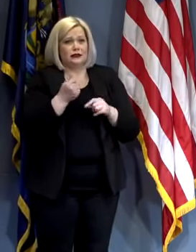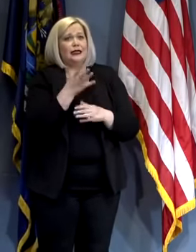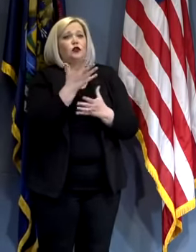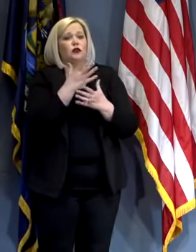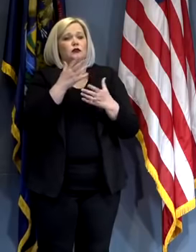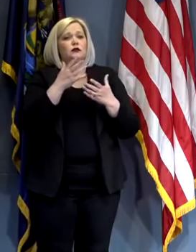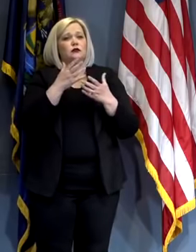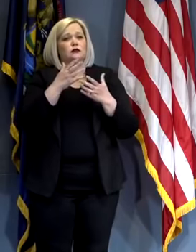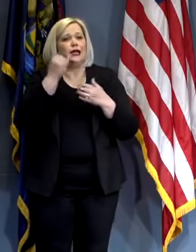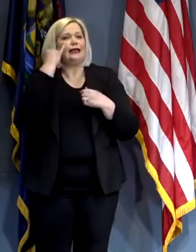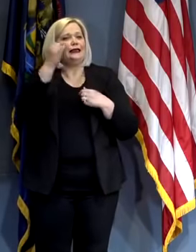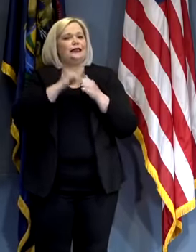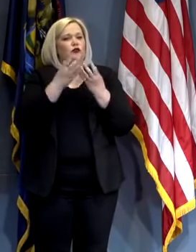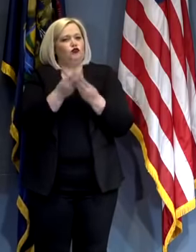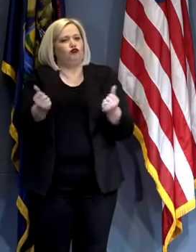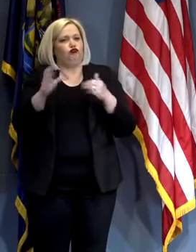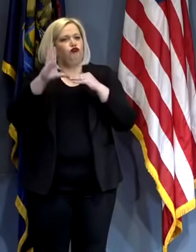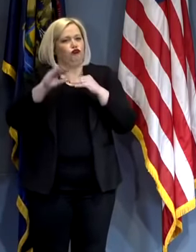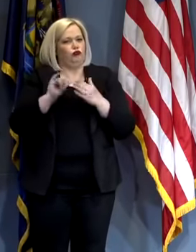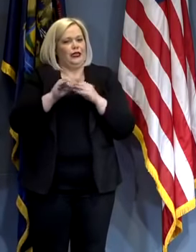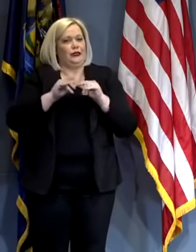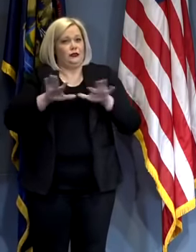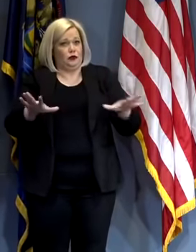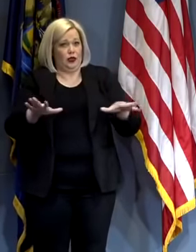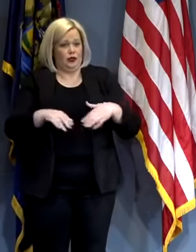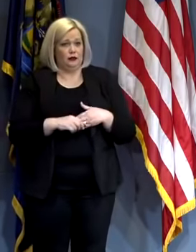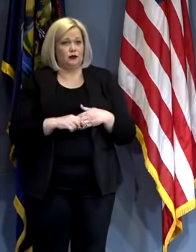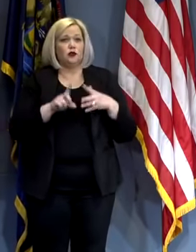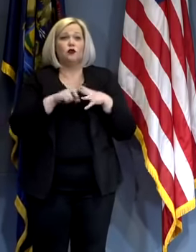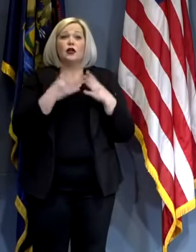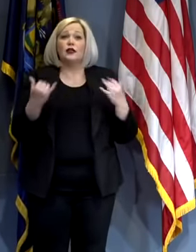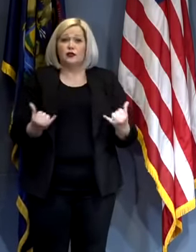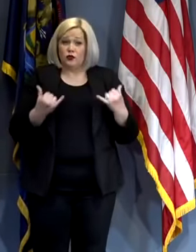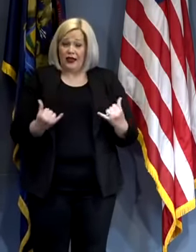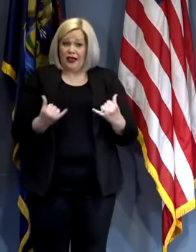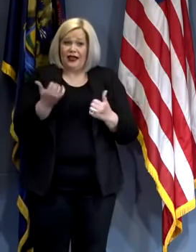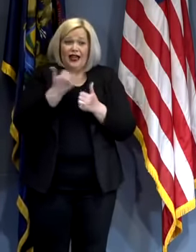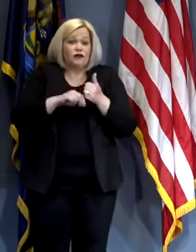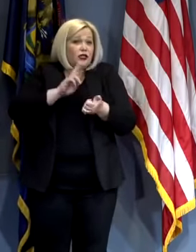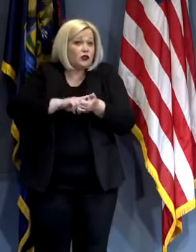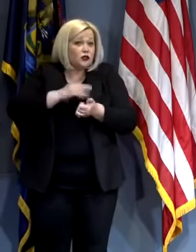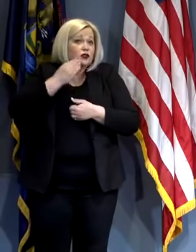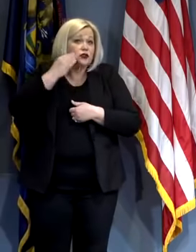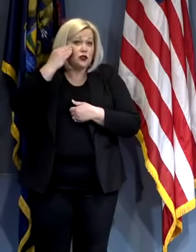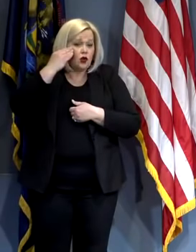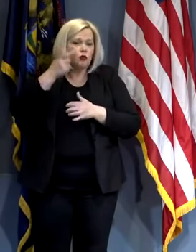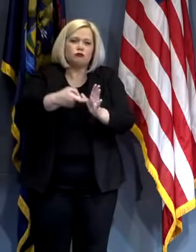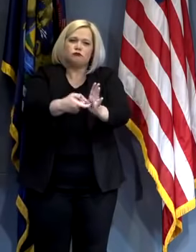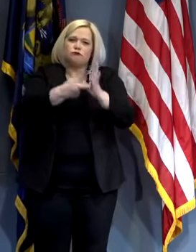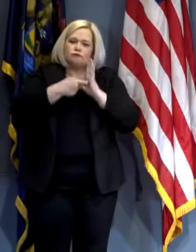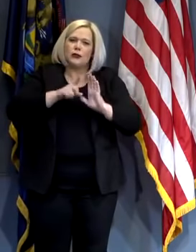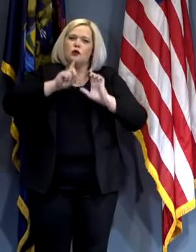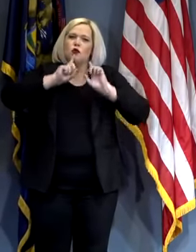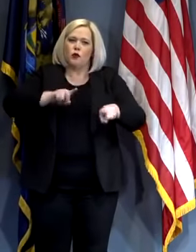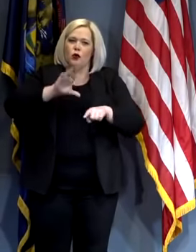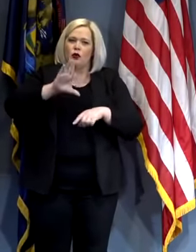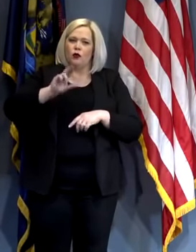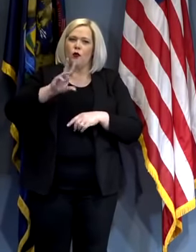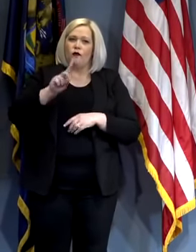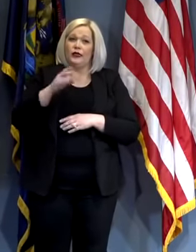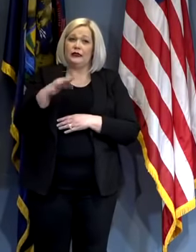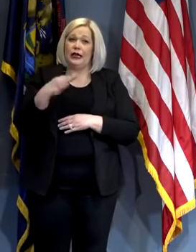that. Starting today, every skilled nursing facility is required to report COVID-19 cases to